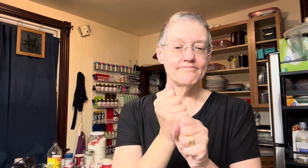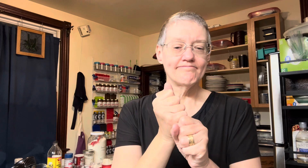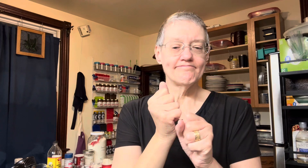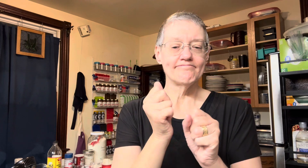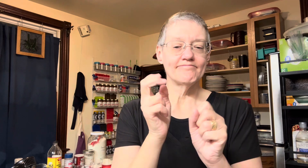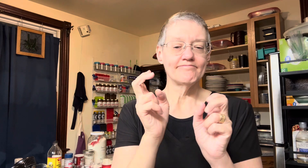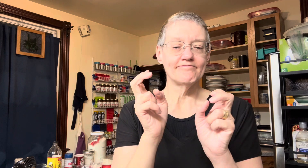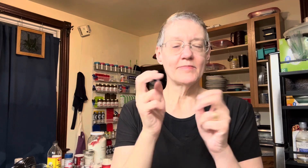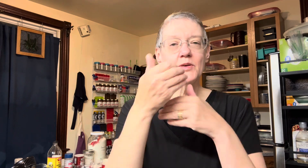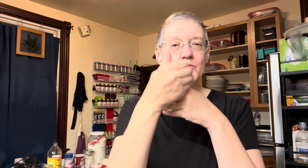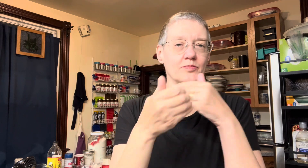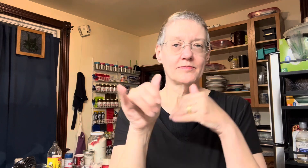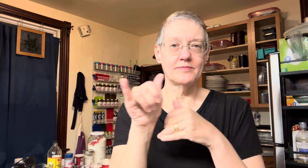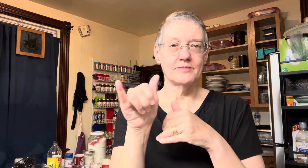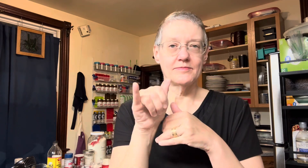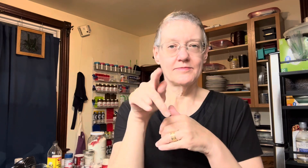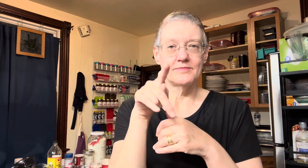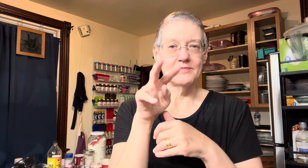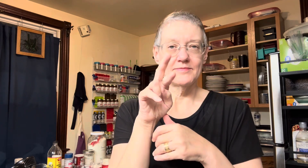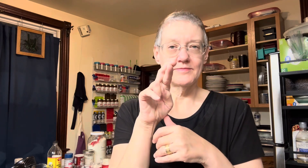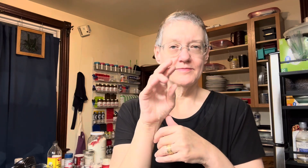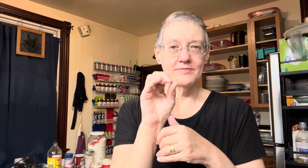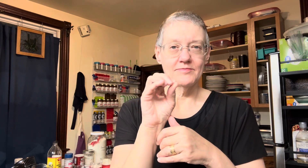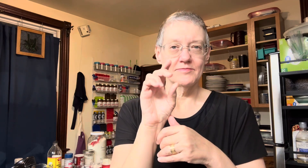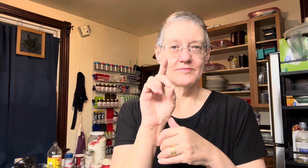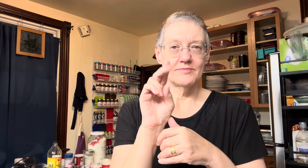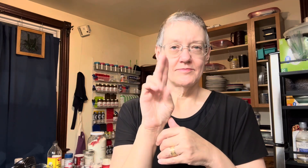a smooth bread-like texture.